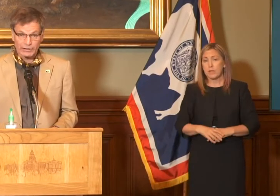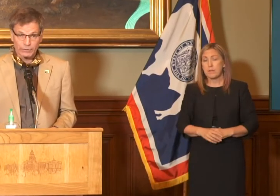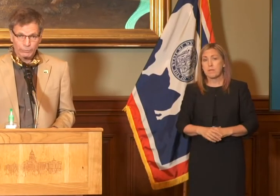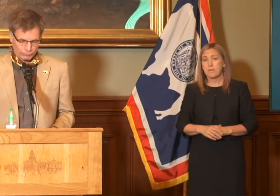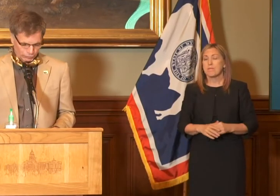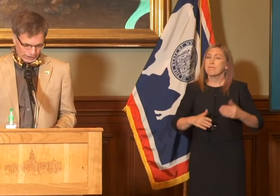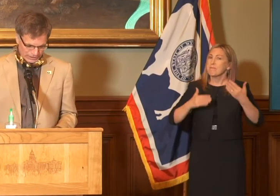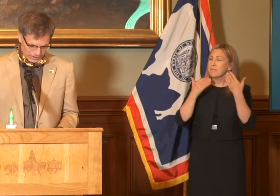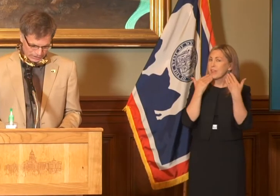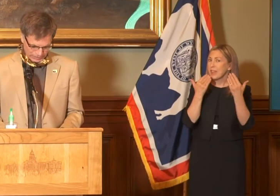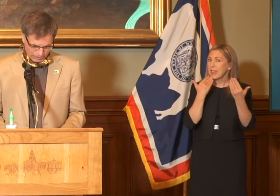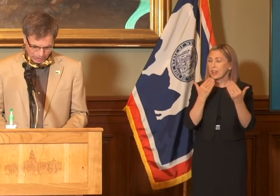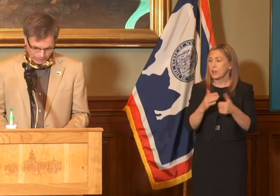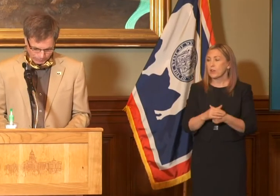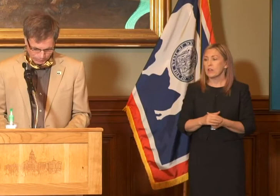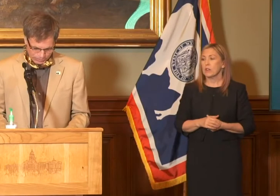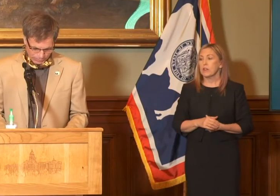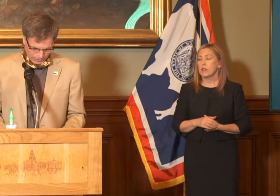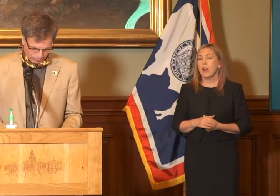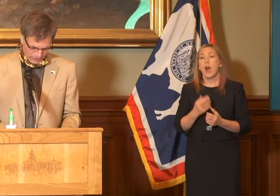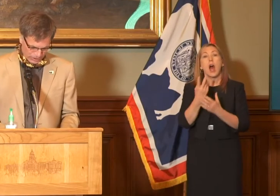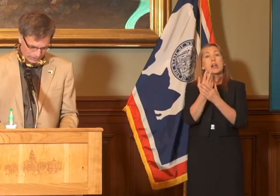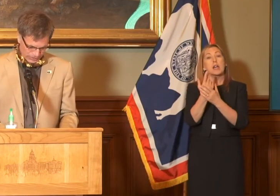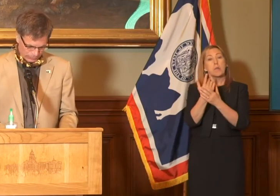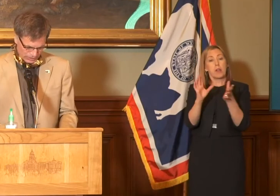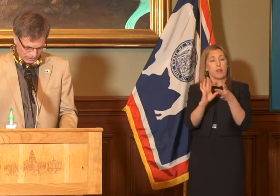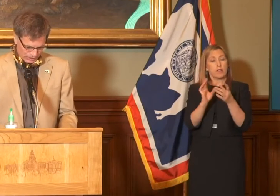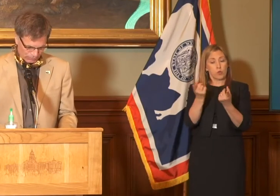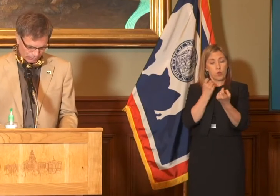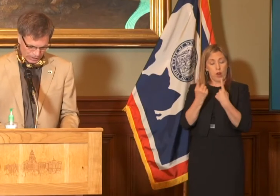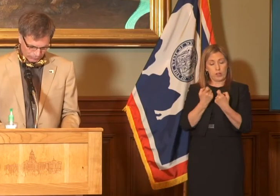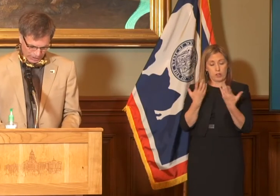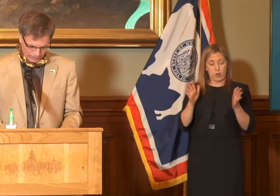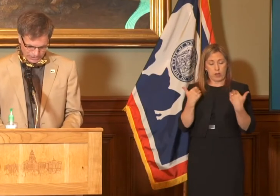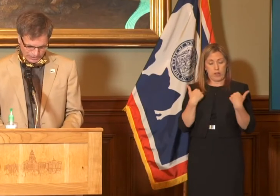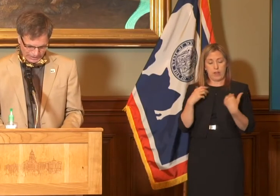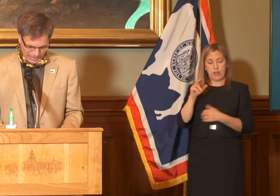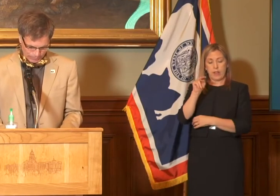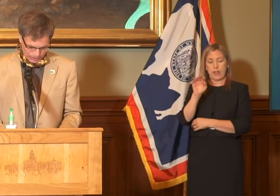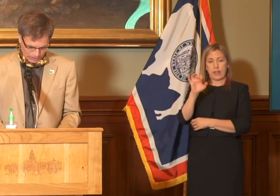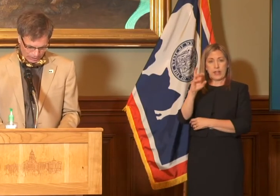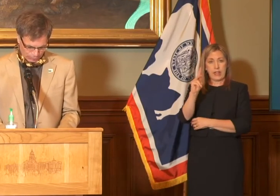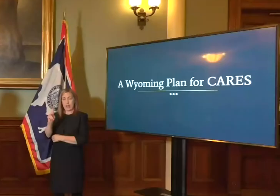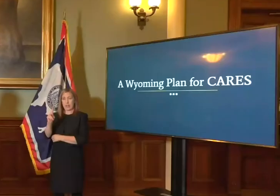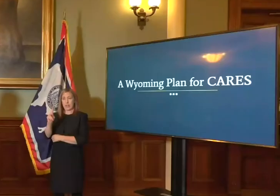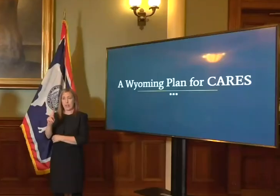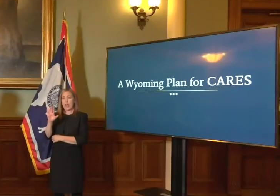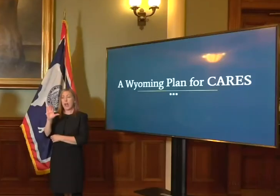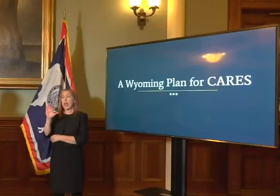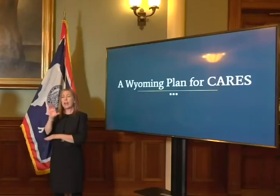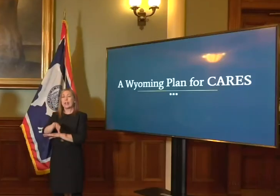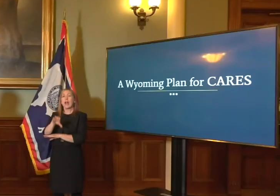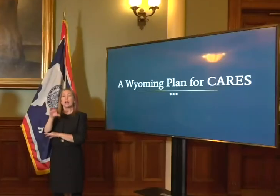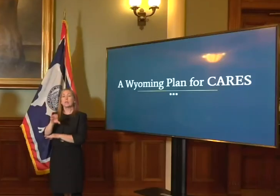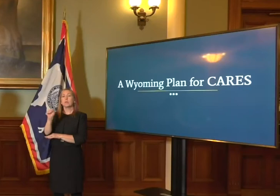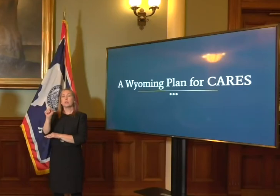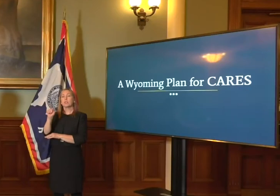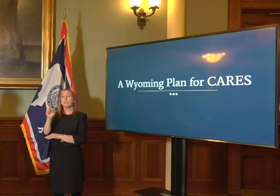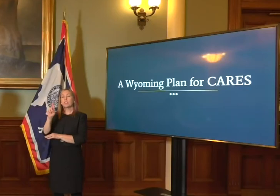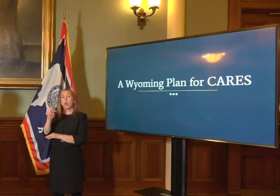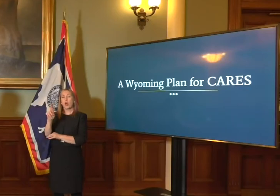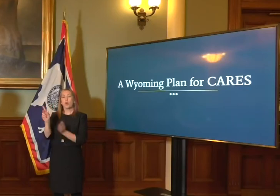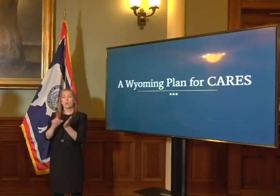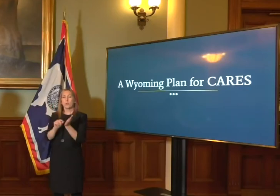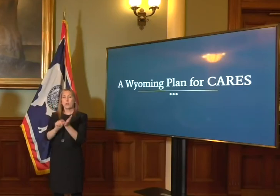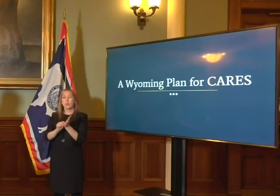So thank you for this. There are a couple of submitted questions from Nick Reynolds at the Casper Star Tribune. In rolling out